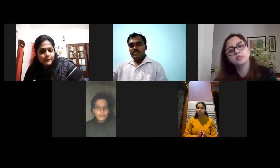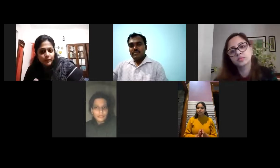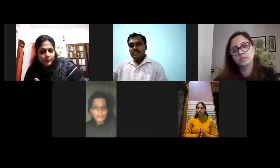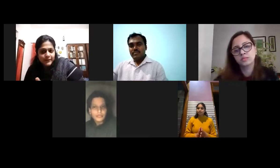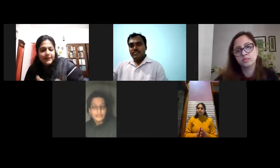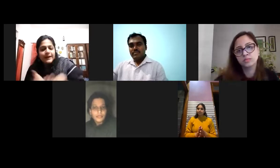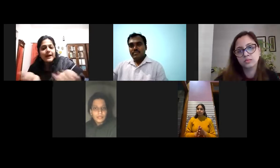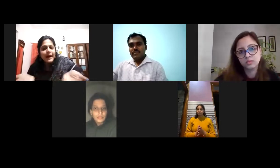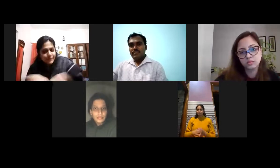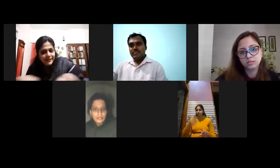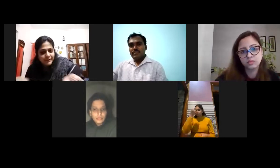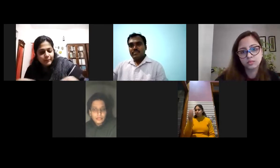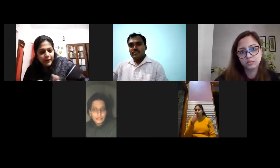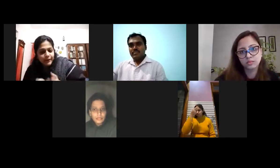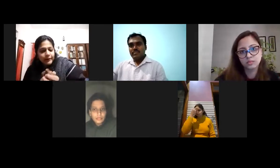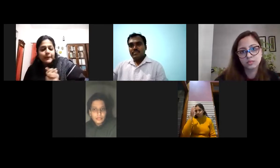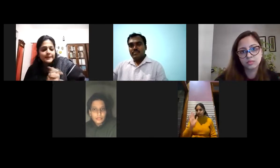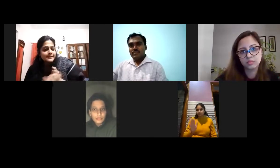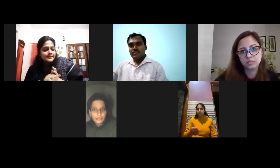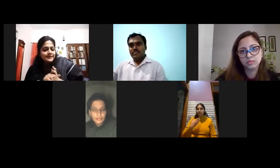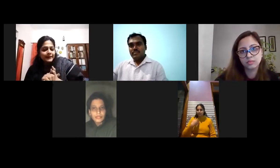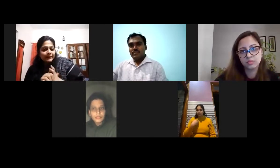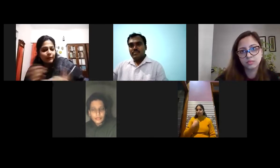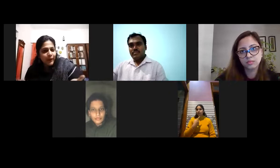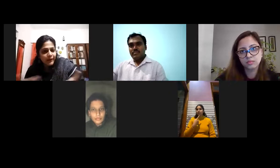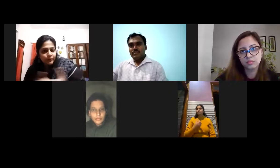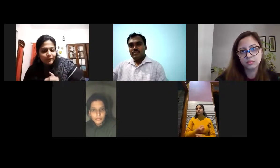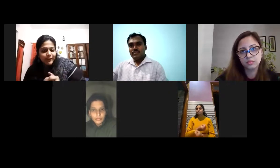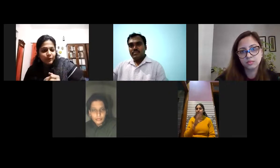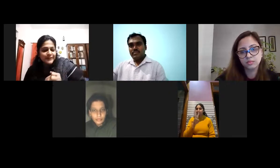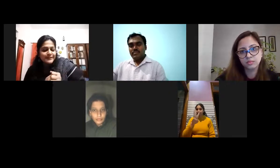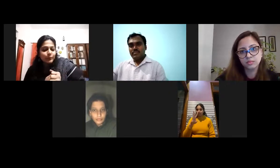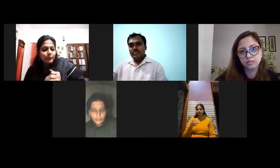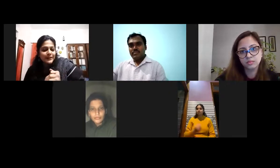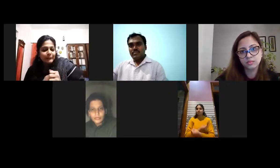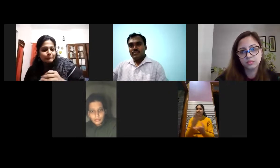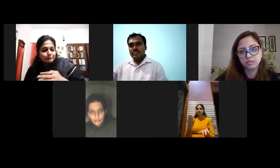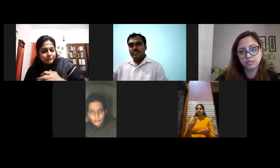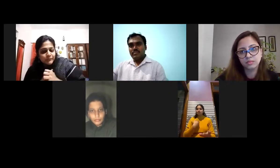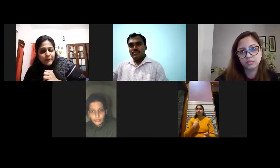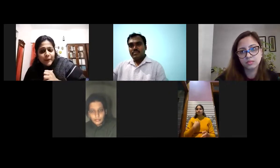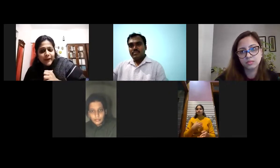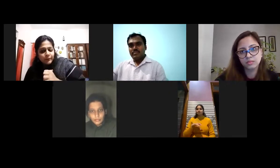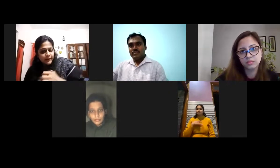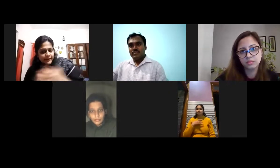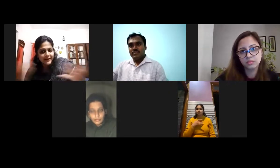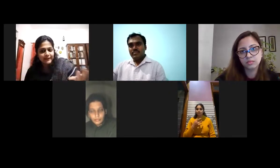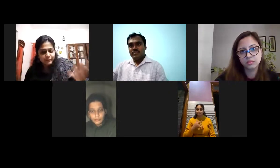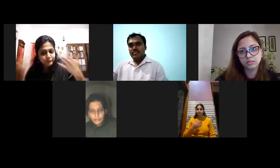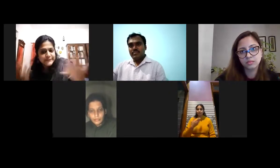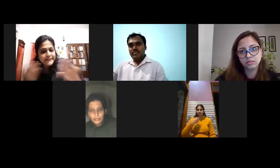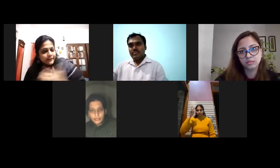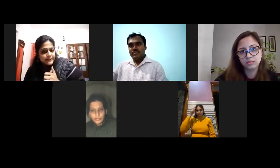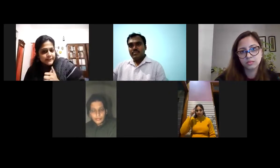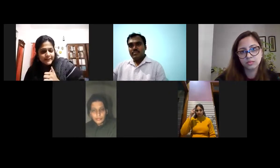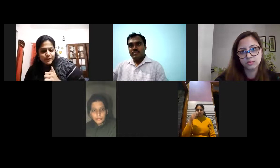that is problematic. I'm just giving my three presenters a while to reflect on, I suppose, my queries, and